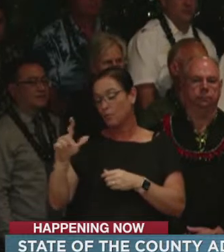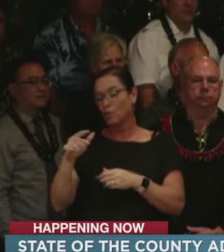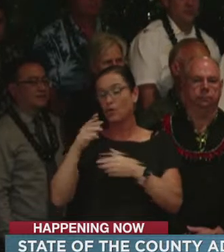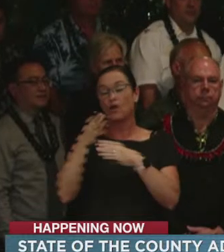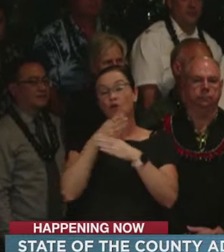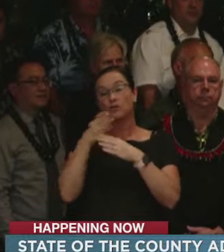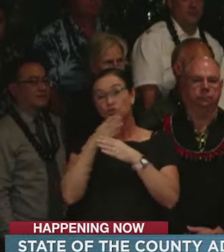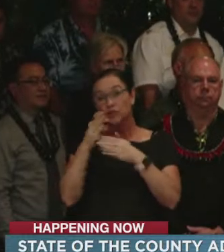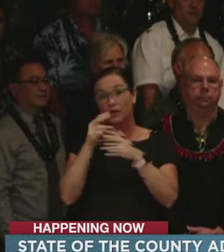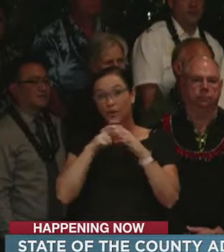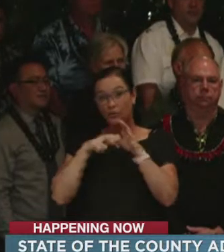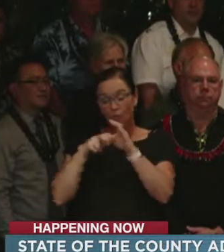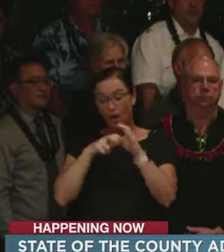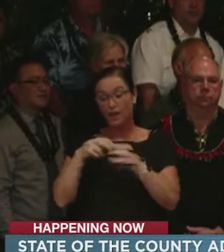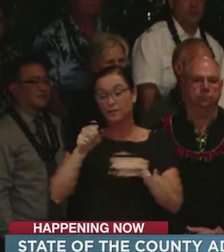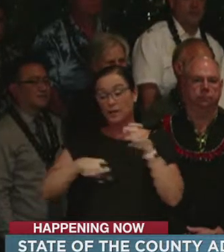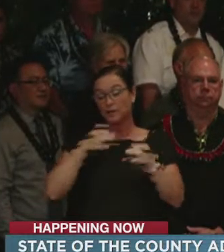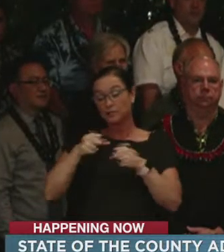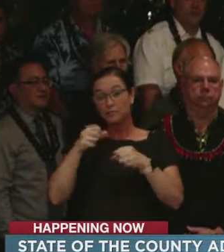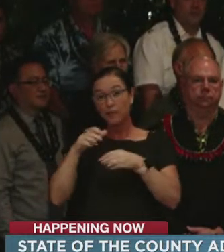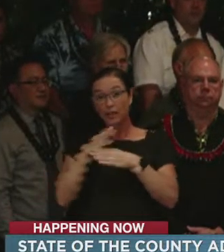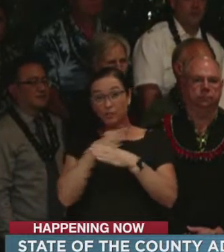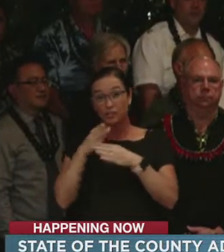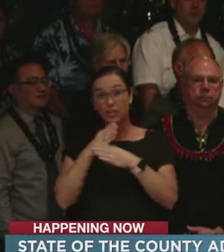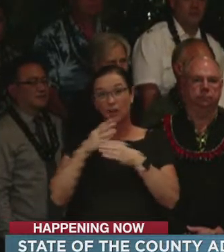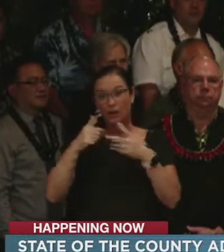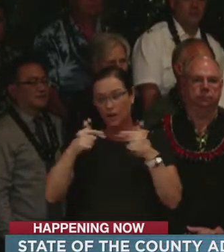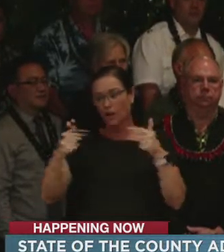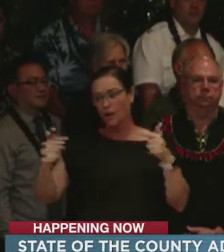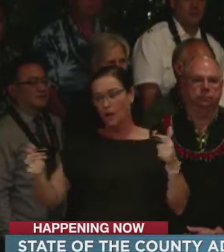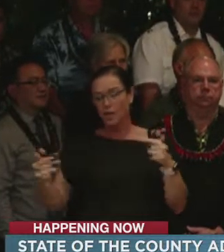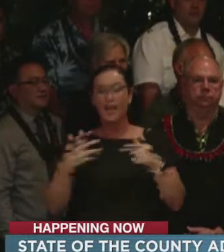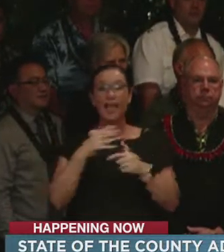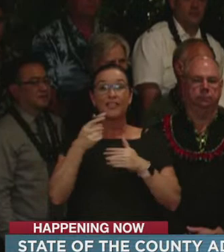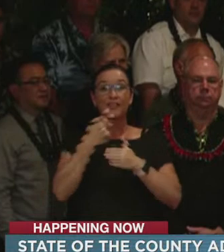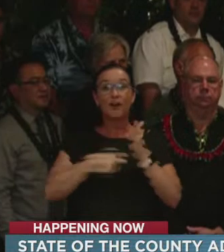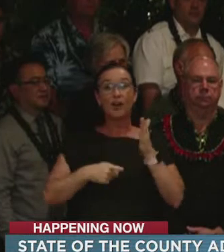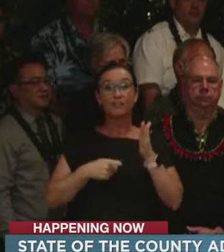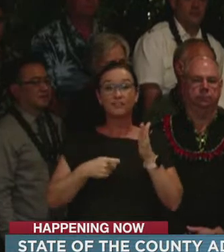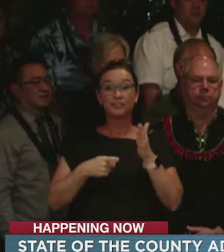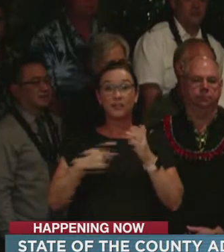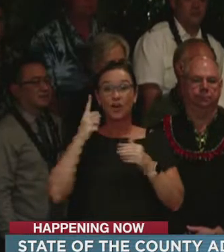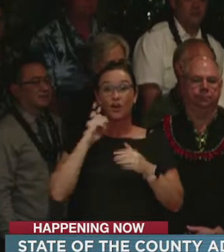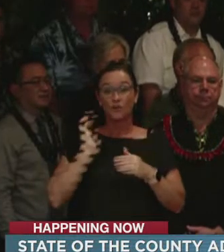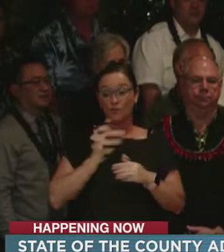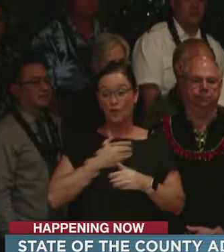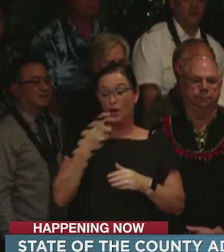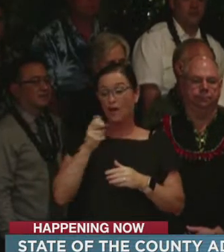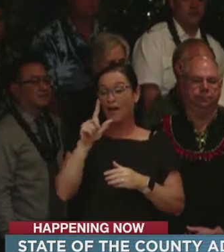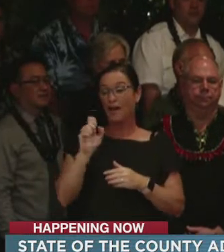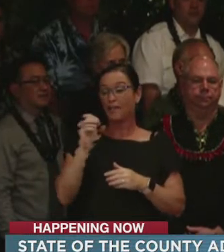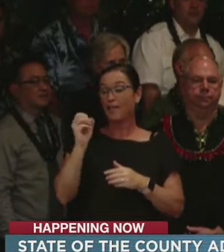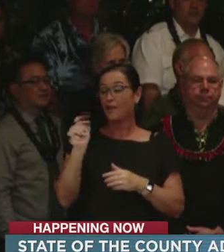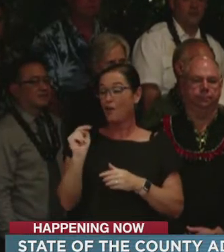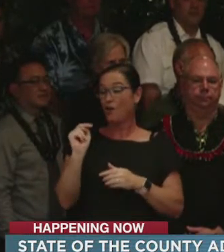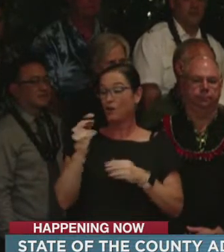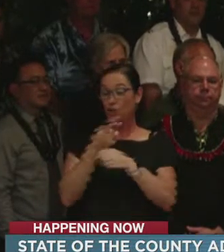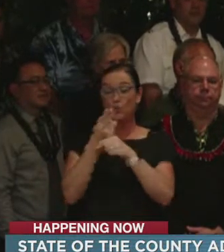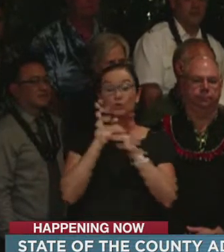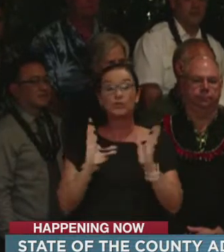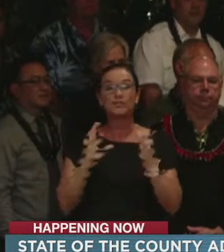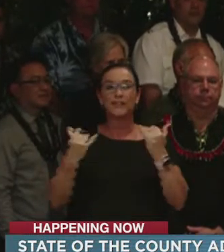safe places, bike share, and more. And the cost to our Helion users is now